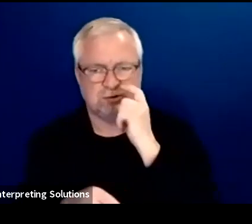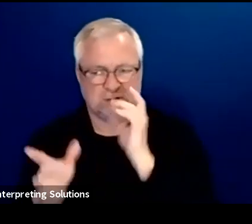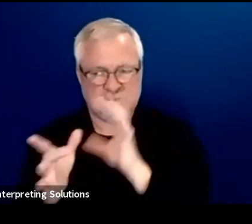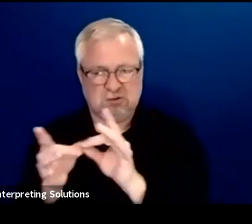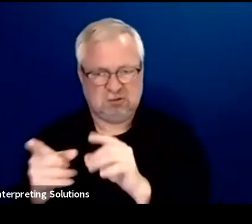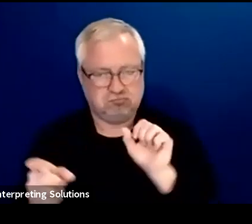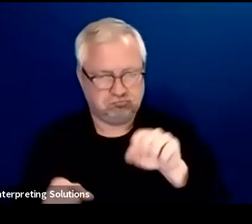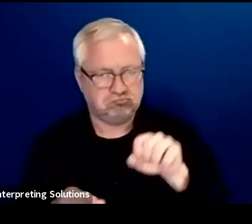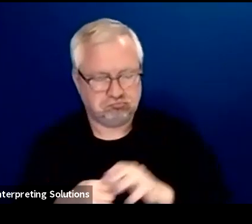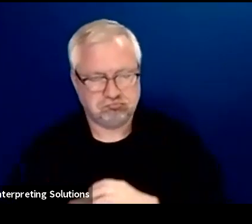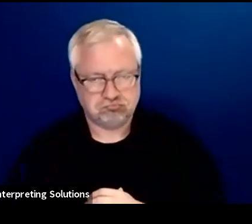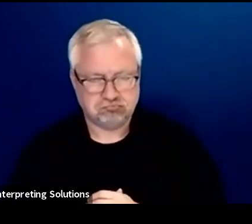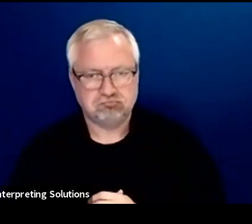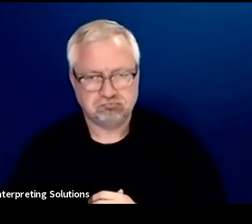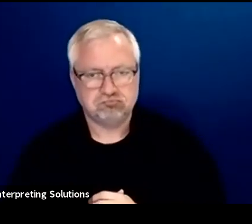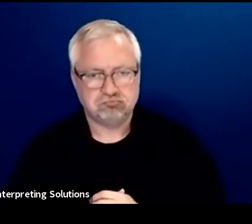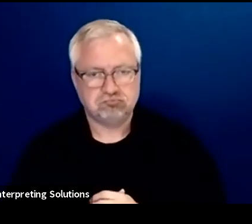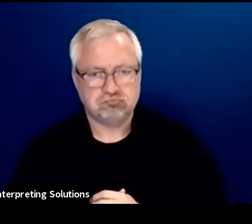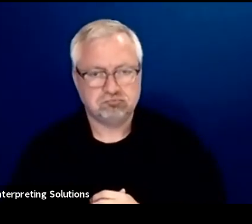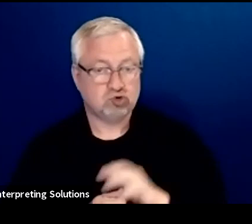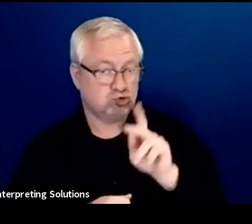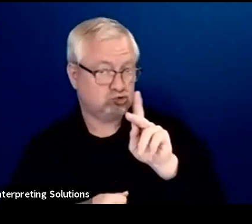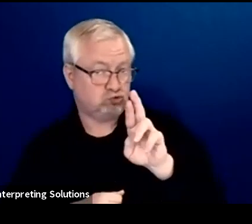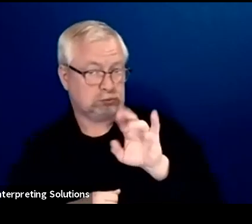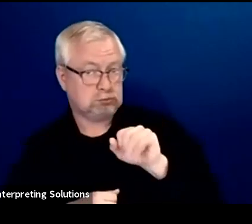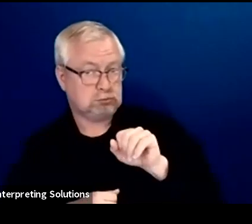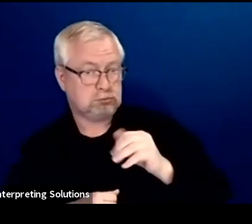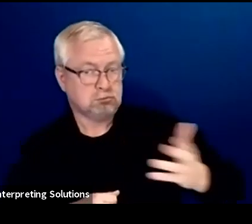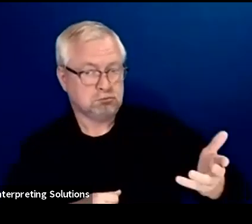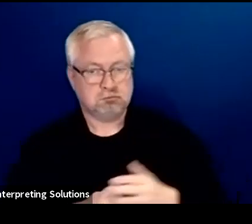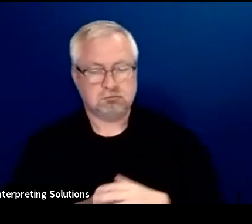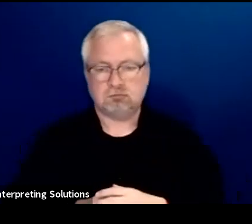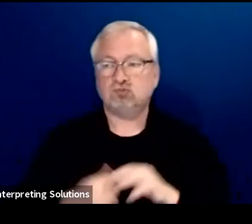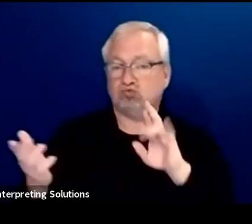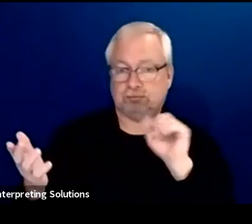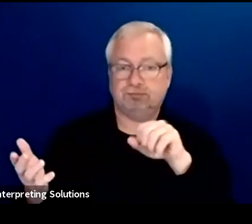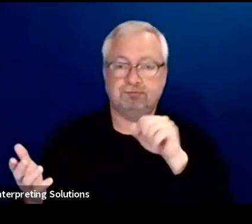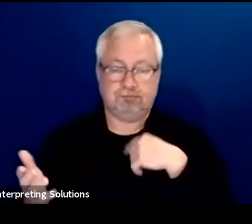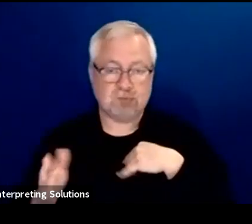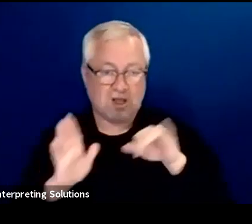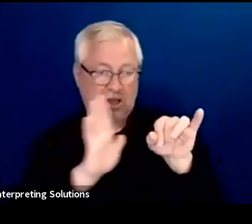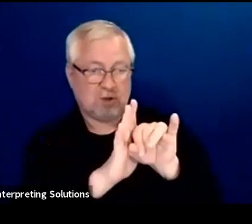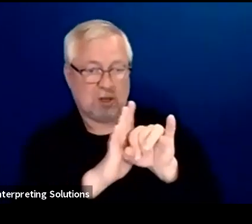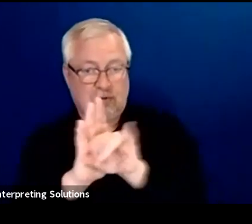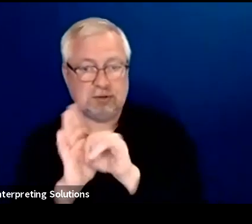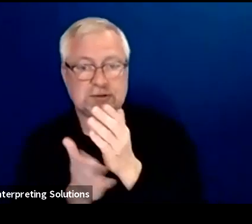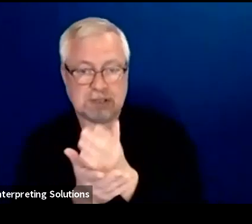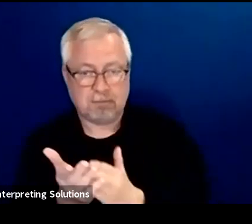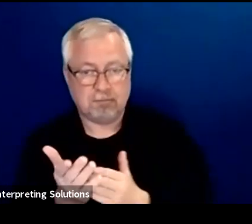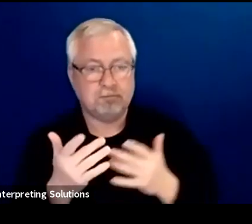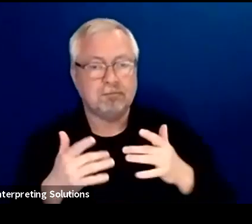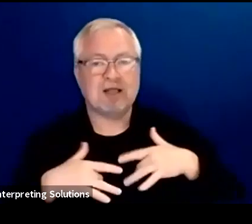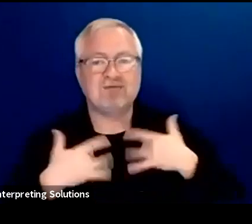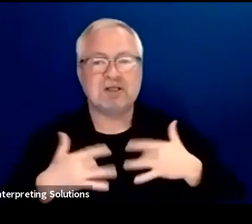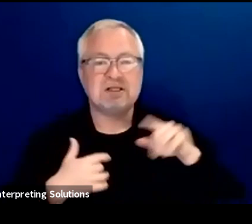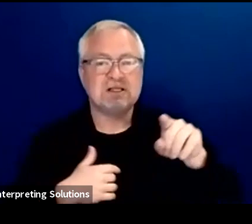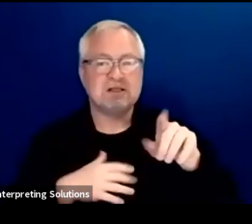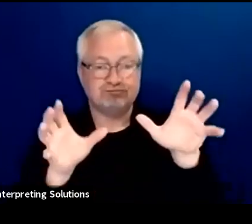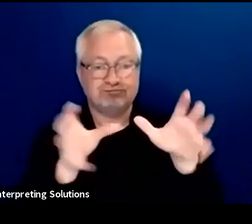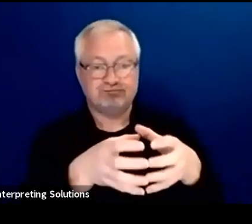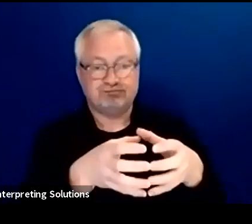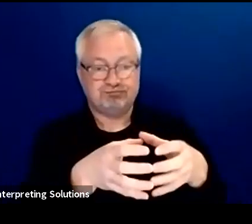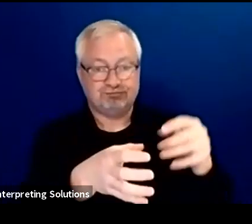Sure. Yes, we have identified a couple of events where not necessarily we haven't identified a